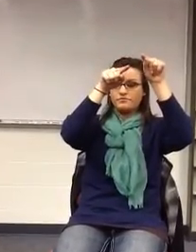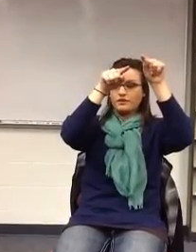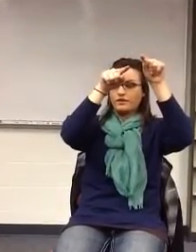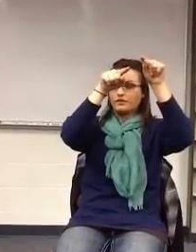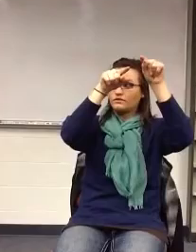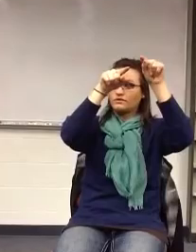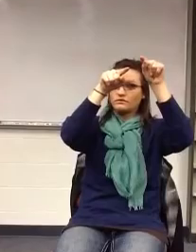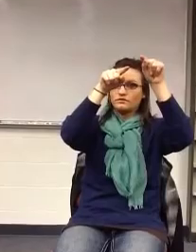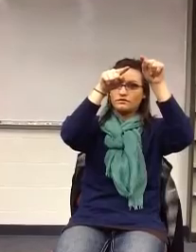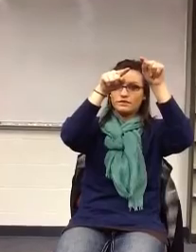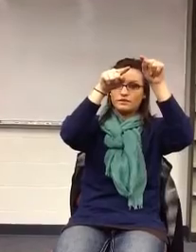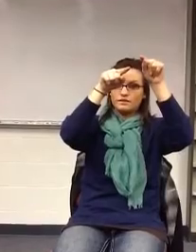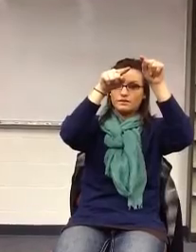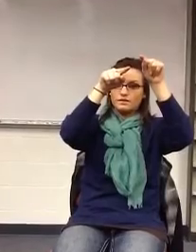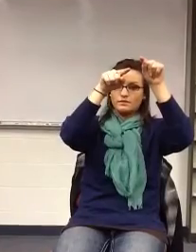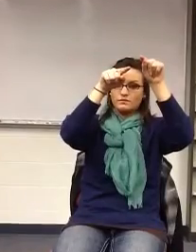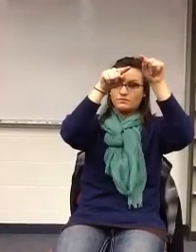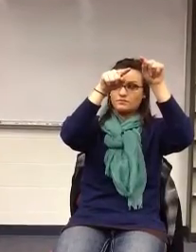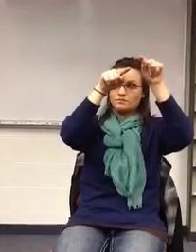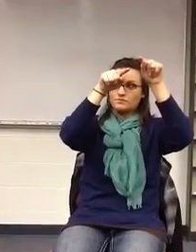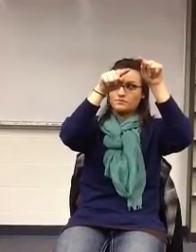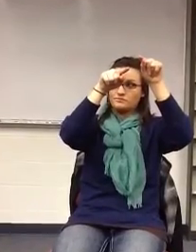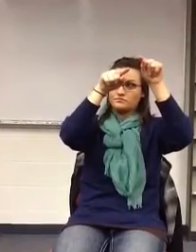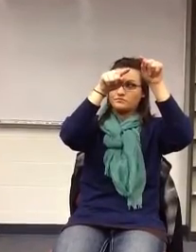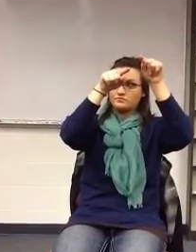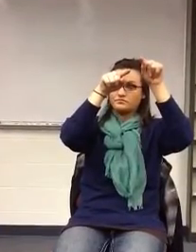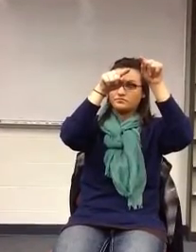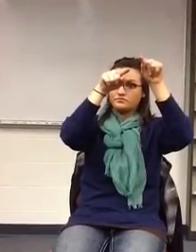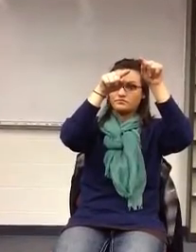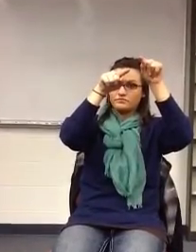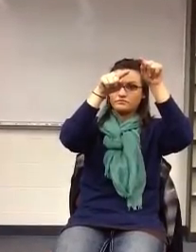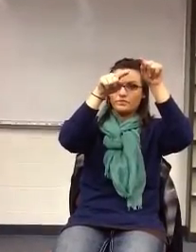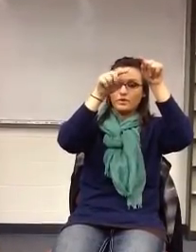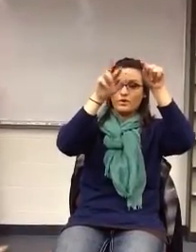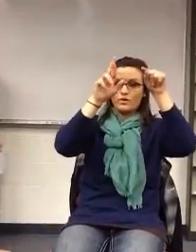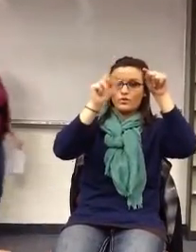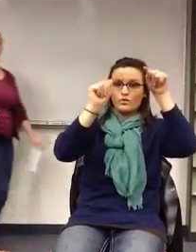is referred to as a rational number.